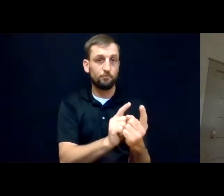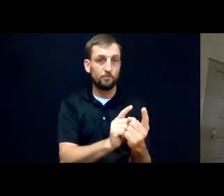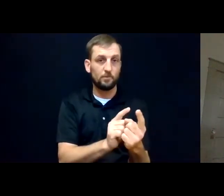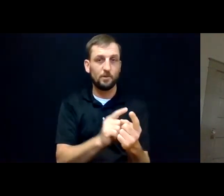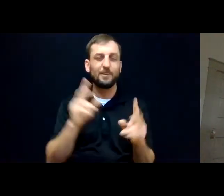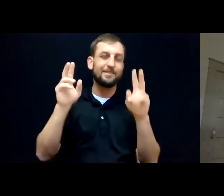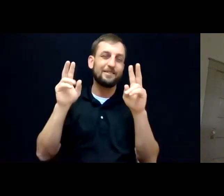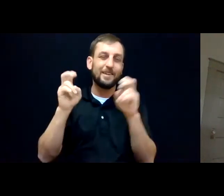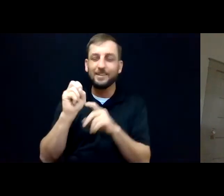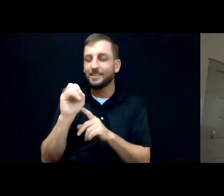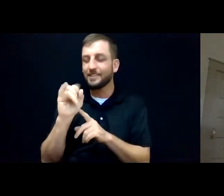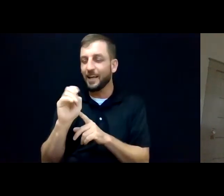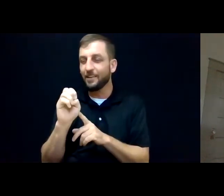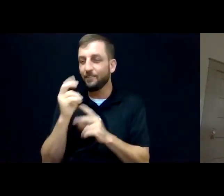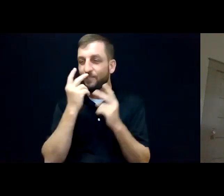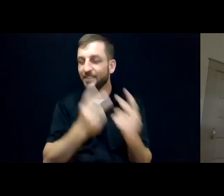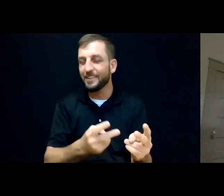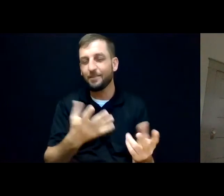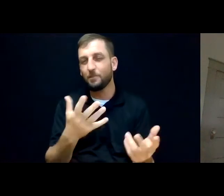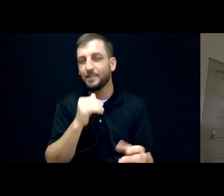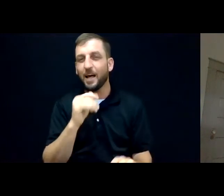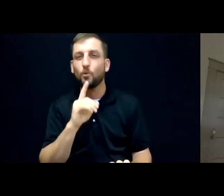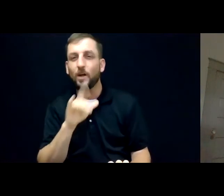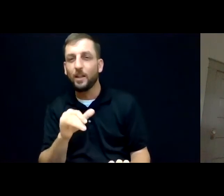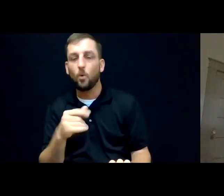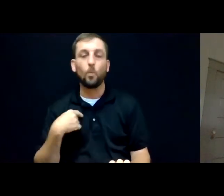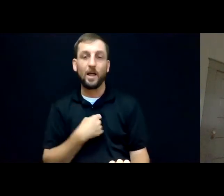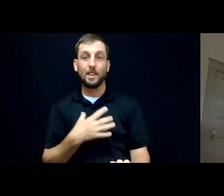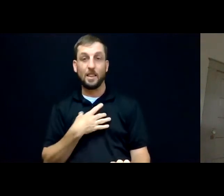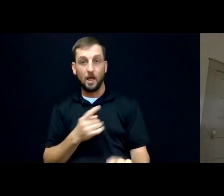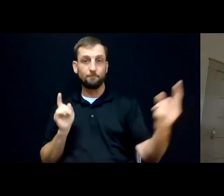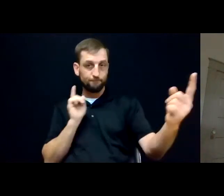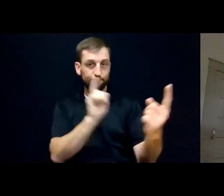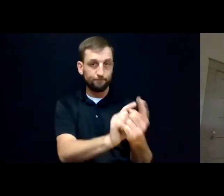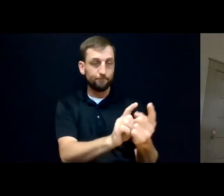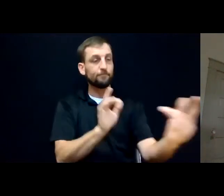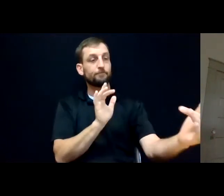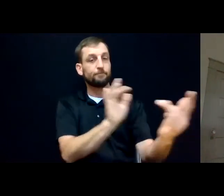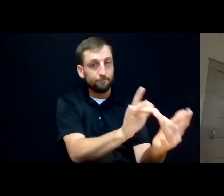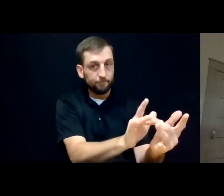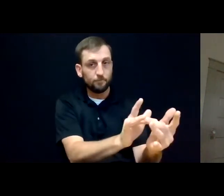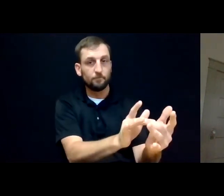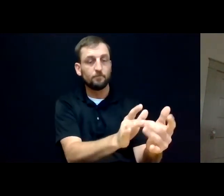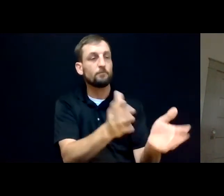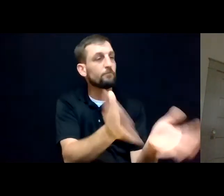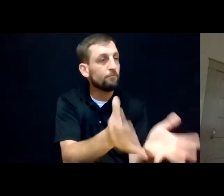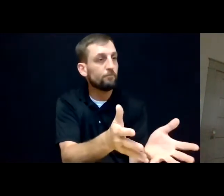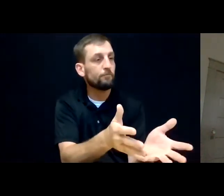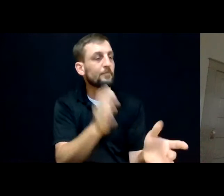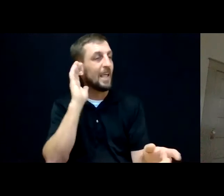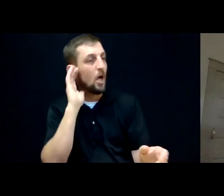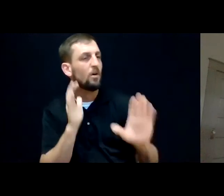visit, but it's not necessarily that. We'd call it just a visit. We like to go in and touch base with our providers and hear from them what their challenges are. And